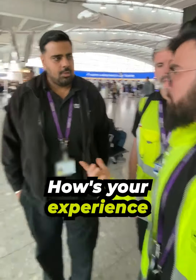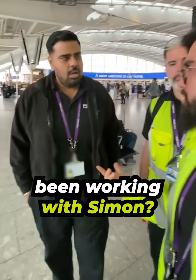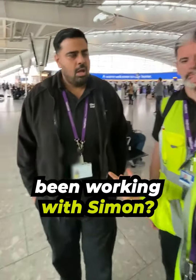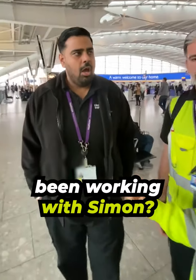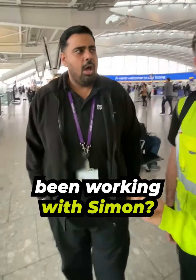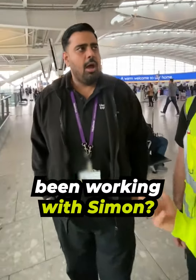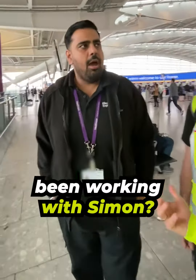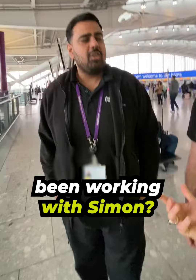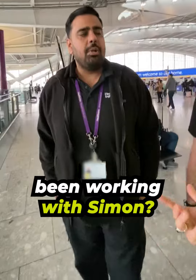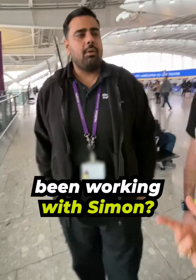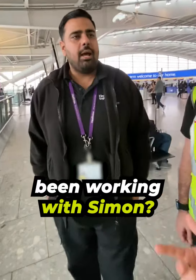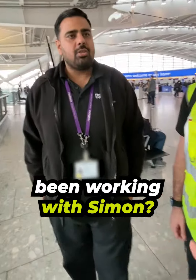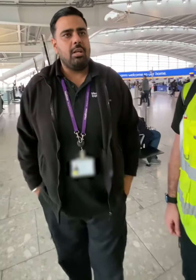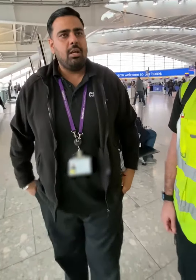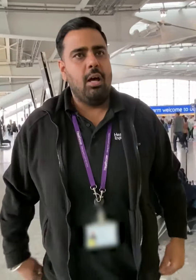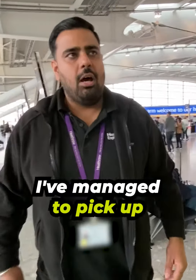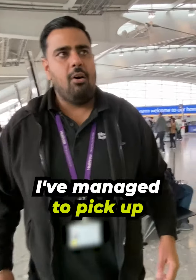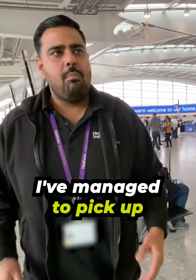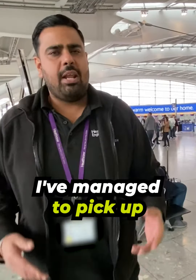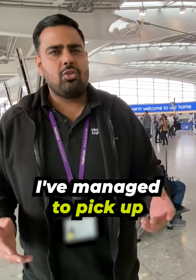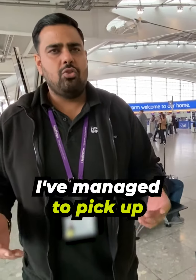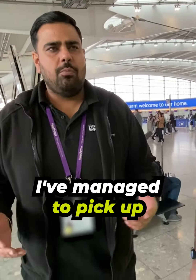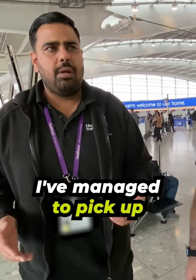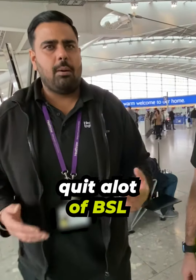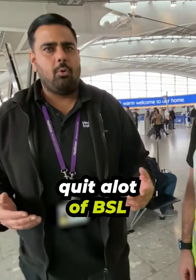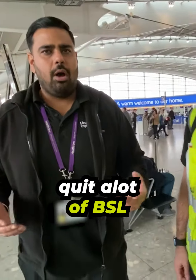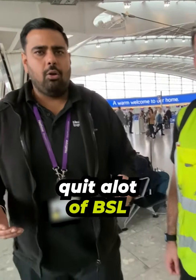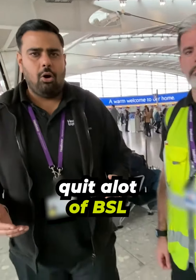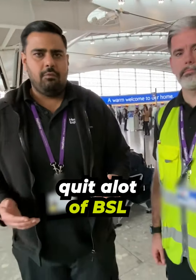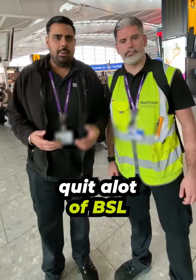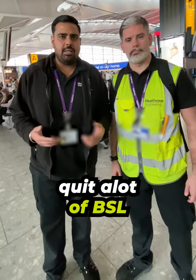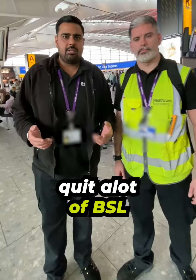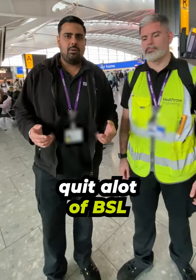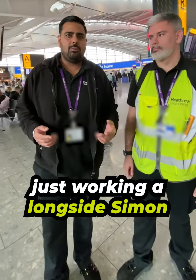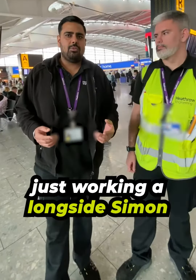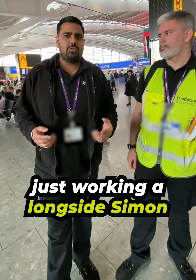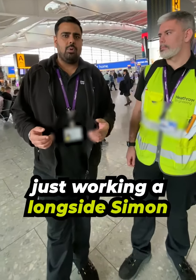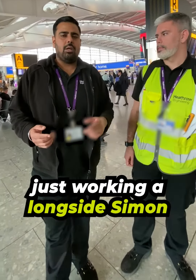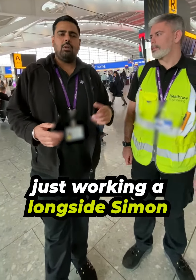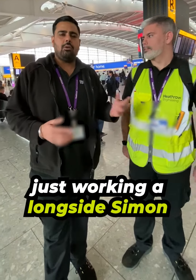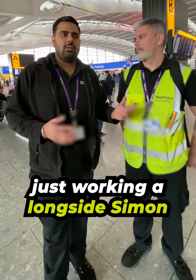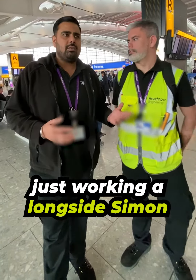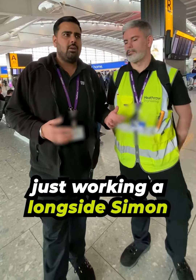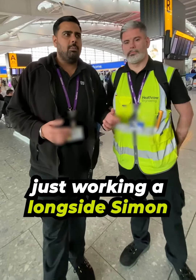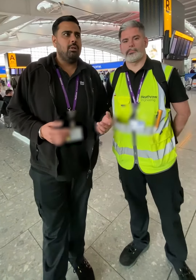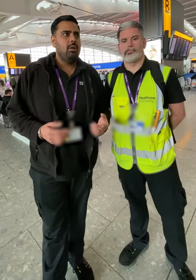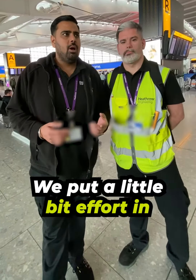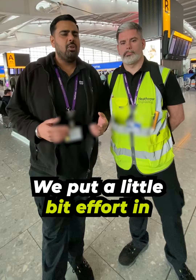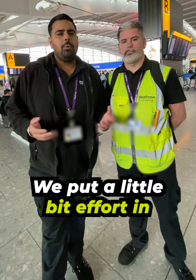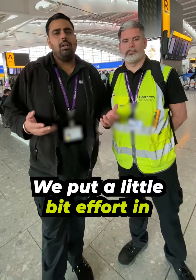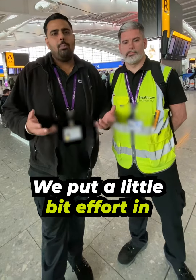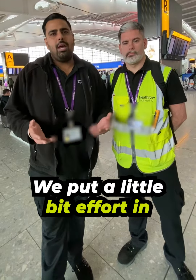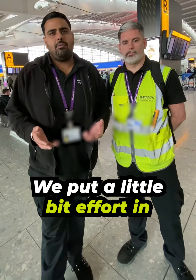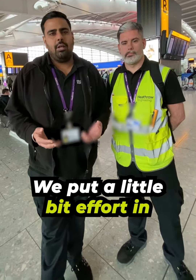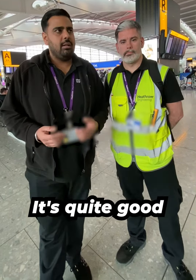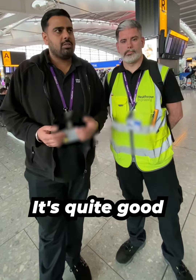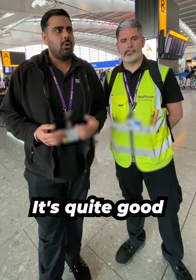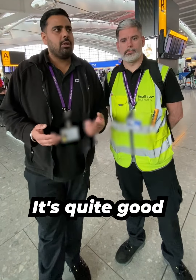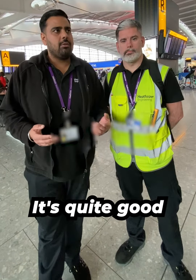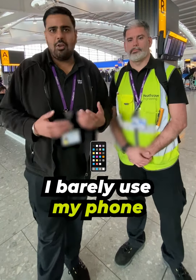been? It's been great, actually. I've managed to pick up quite a lot of VSL just working alongside Simon. When you put a little bit of effort in, it's quite good. I